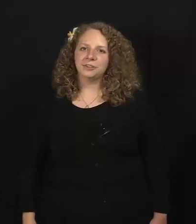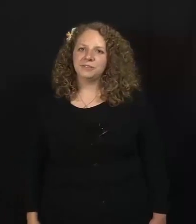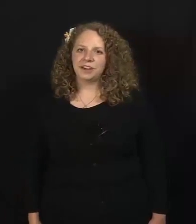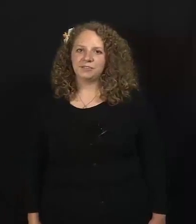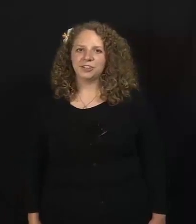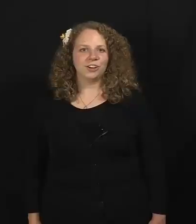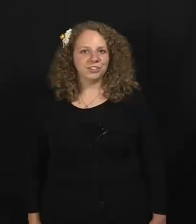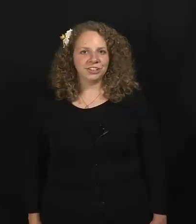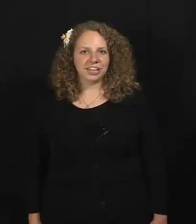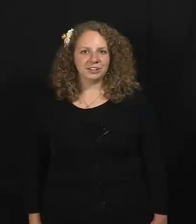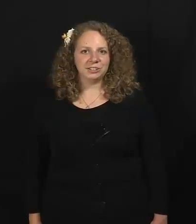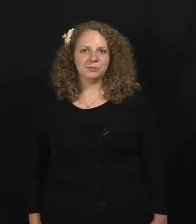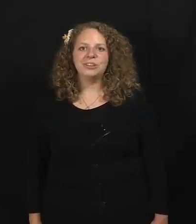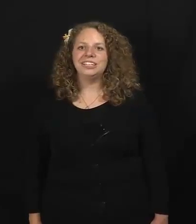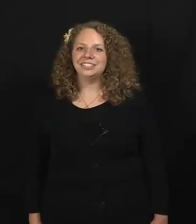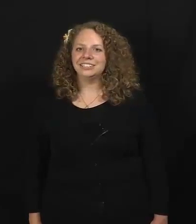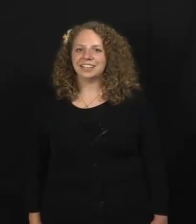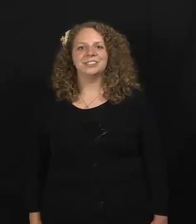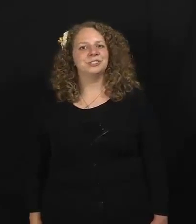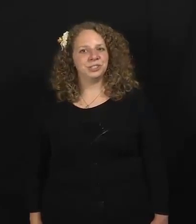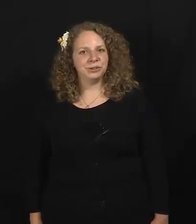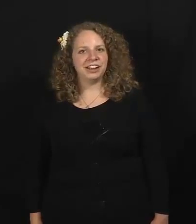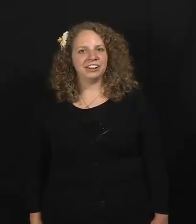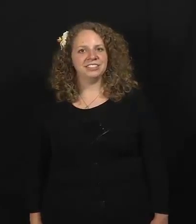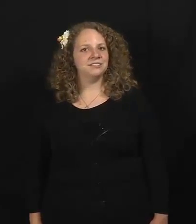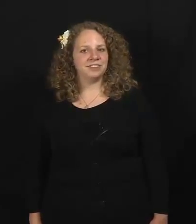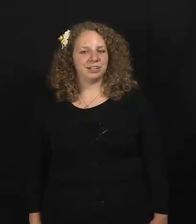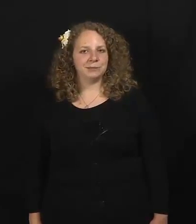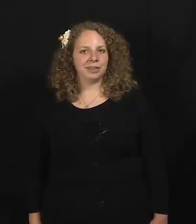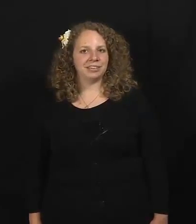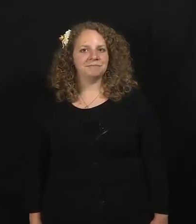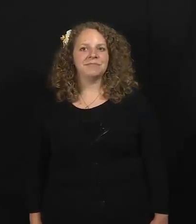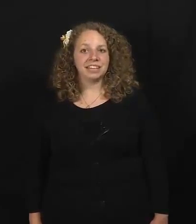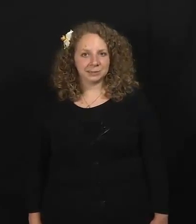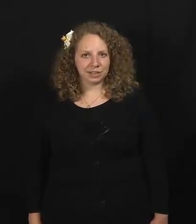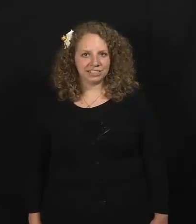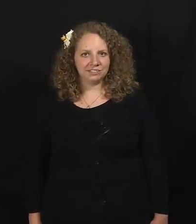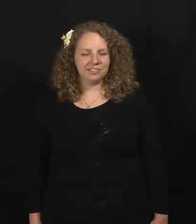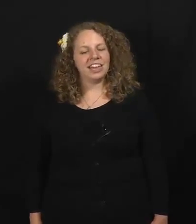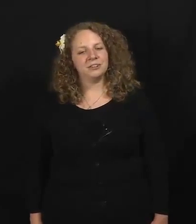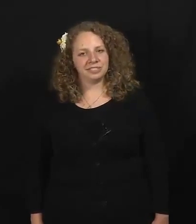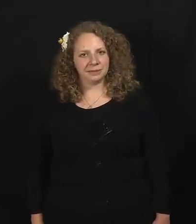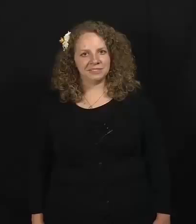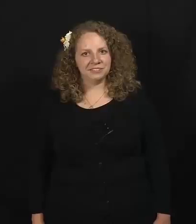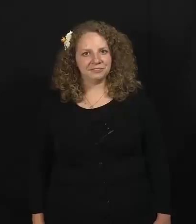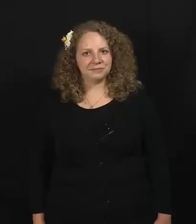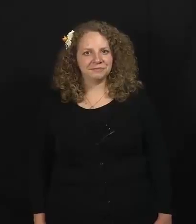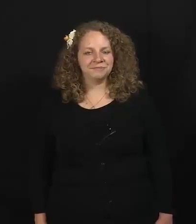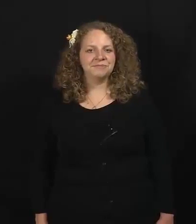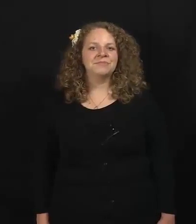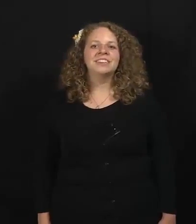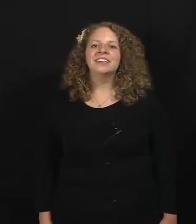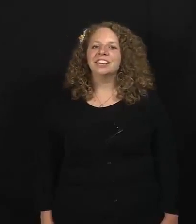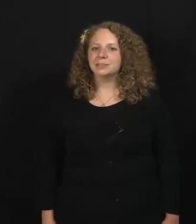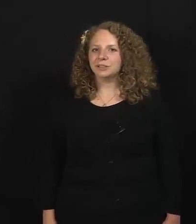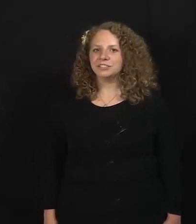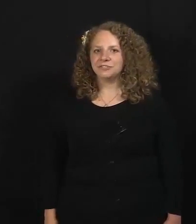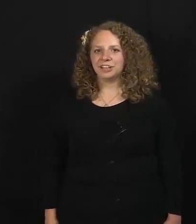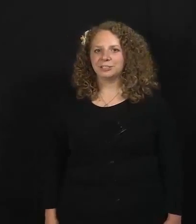Now that we've covered all of the letters, we need to discuss two areas of fingerspelling, expressive and receptive. Expressive